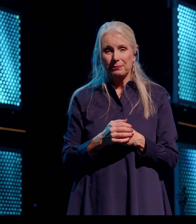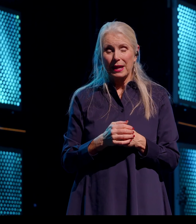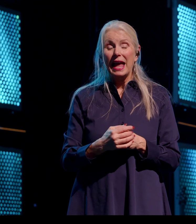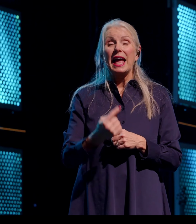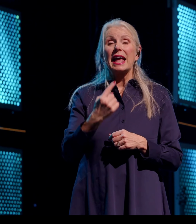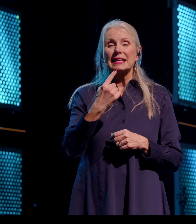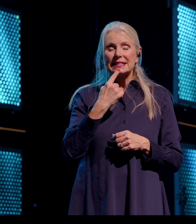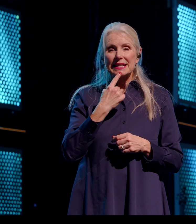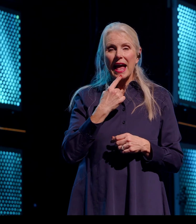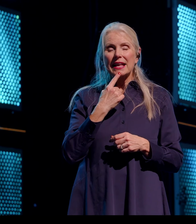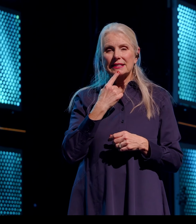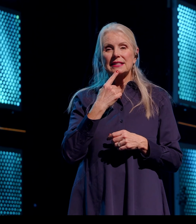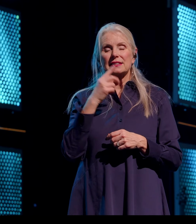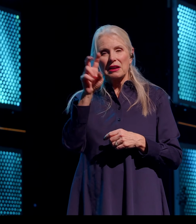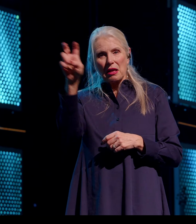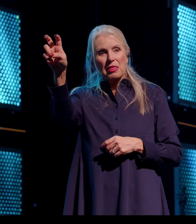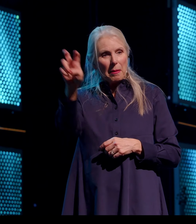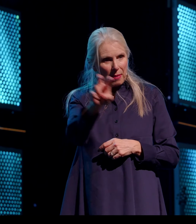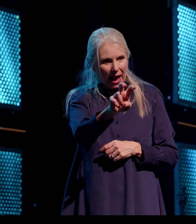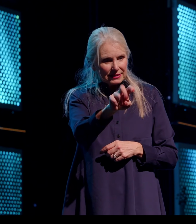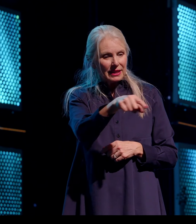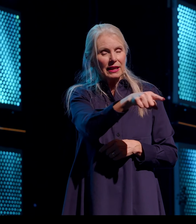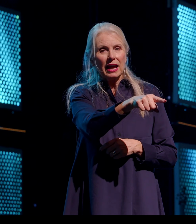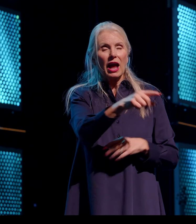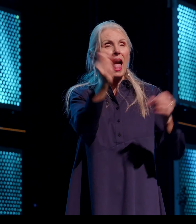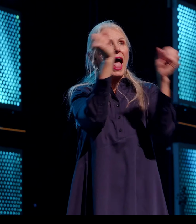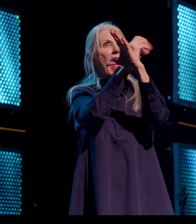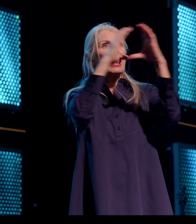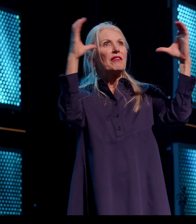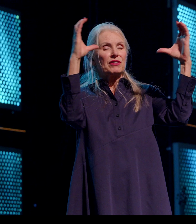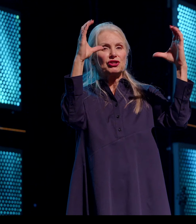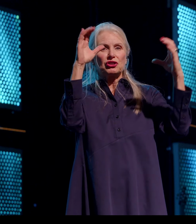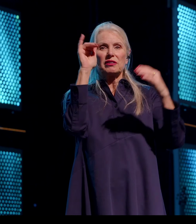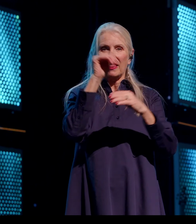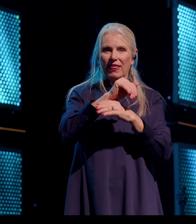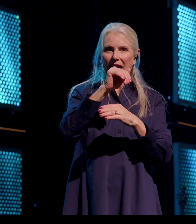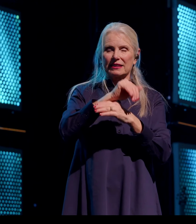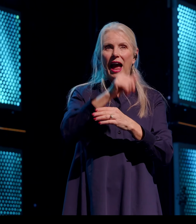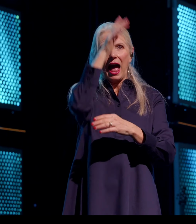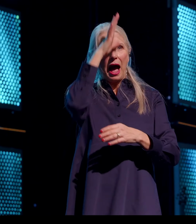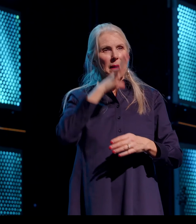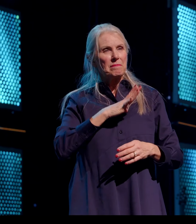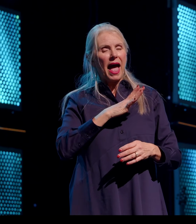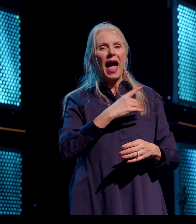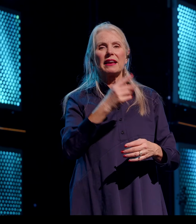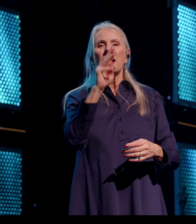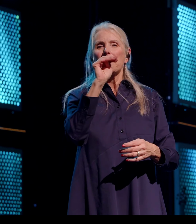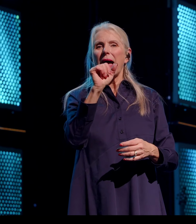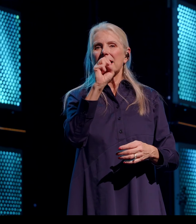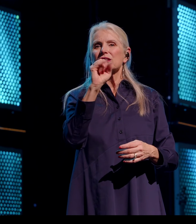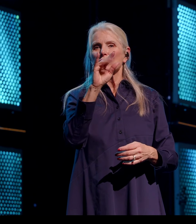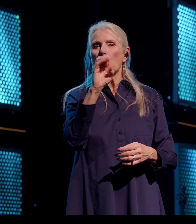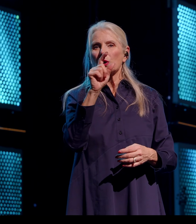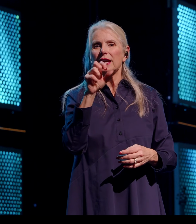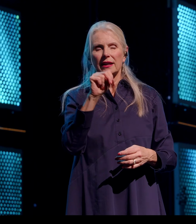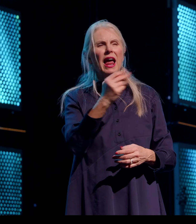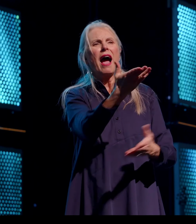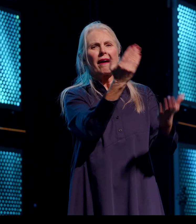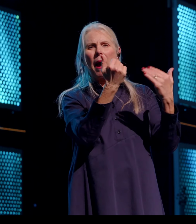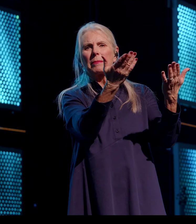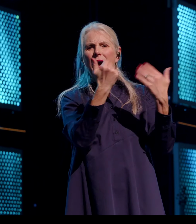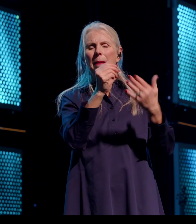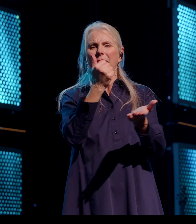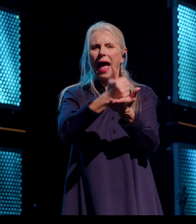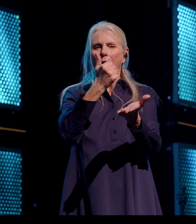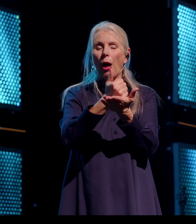It says, so passing by Mysia, they went down to Troas, and a vision appeared to Paul in the night. A man of Macedonia was standing there urging him, saying, come over to Macedonia and help us. And when